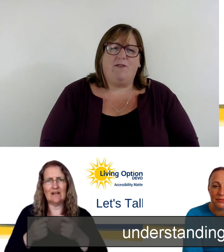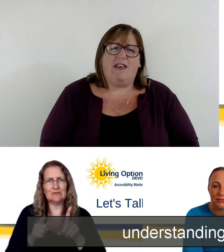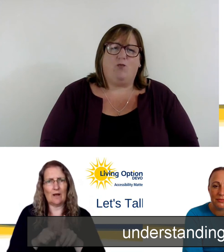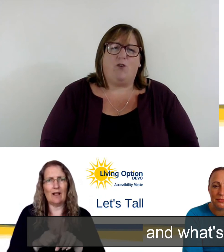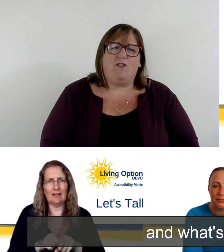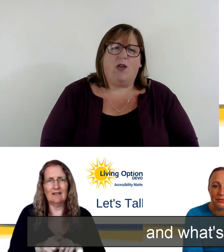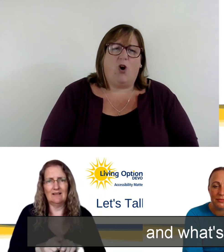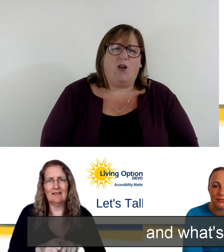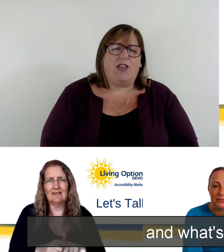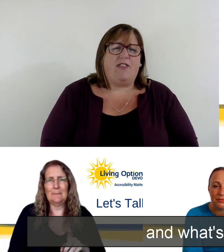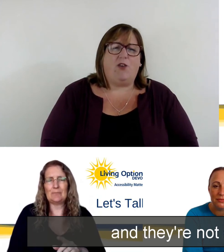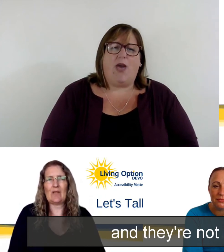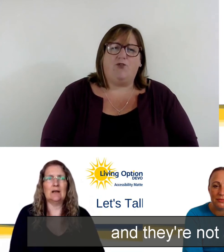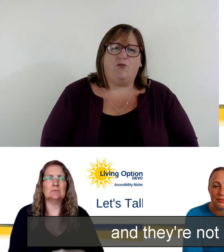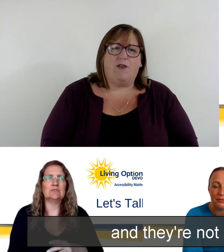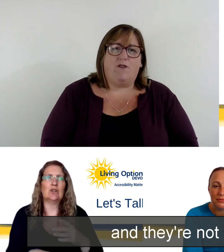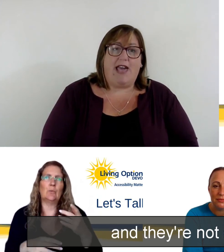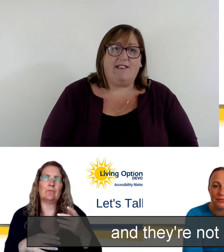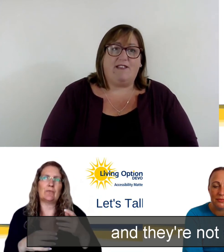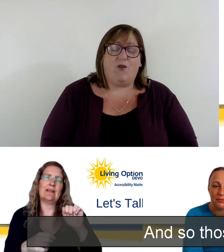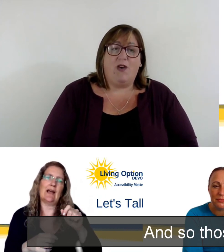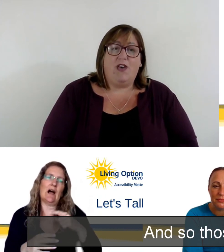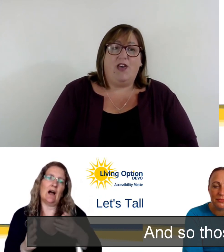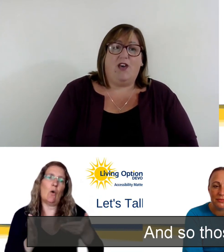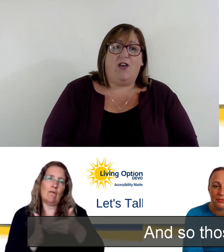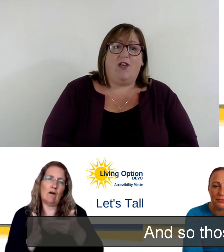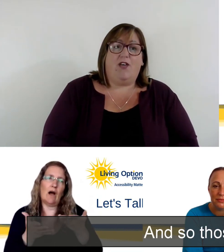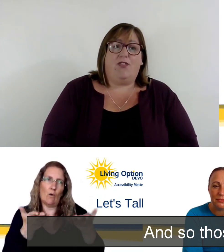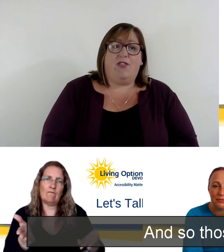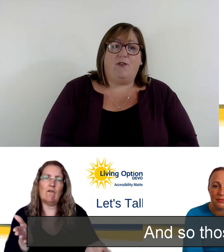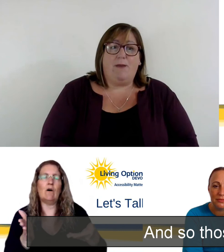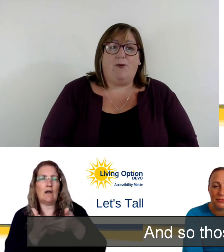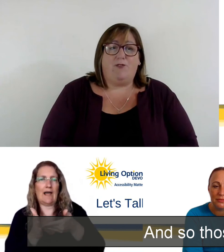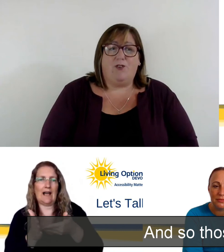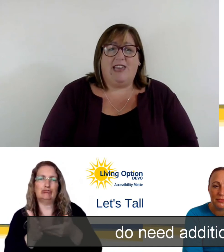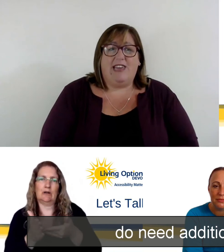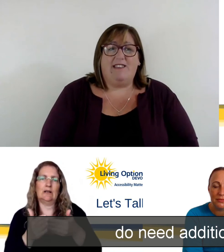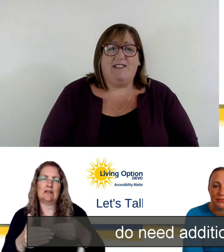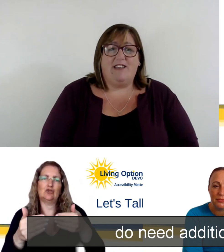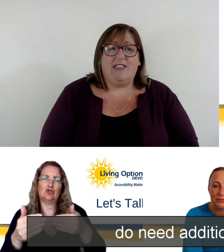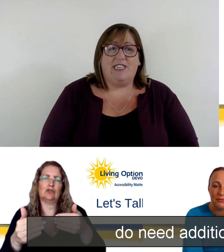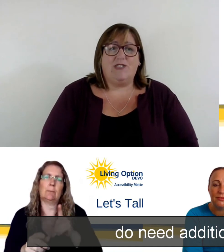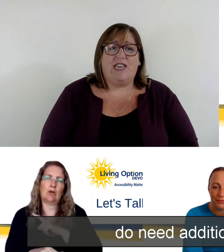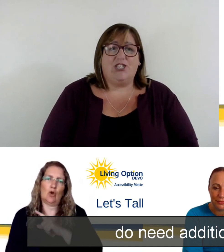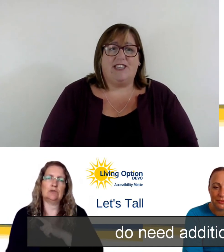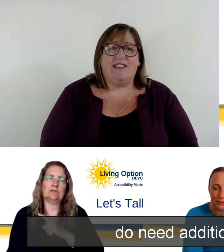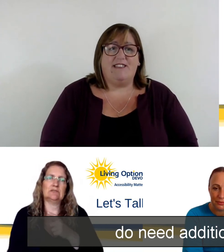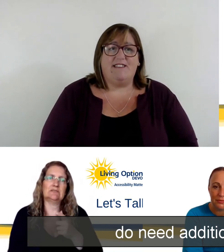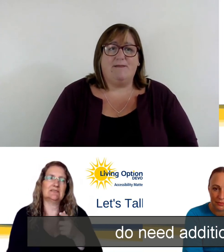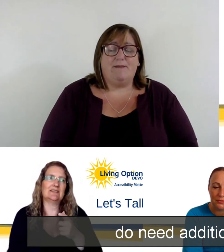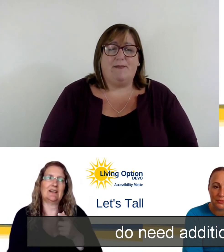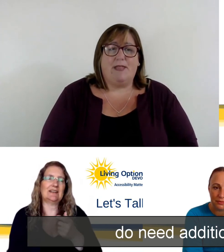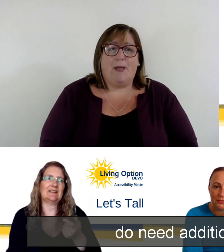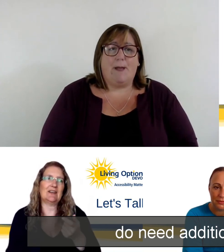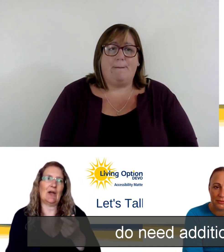the process and what's going on, and they're not able to reflect, and so those people do need additional